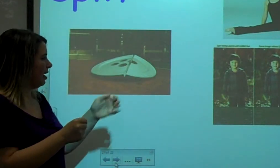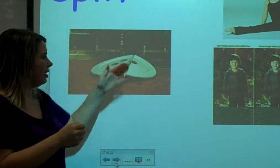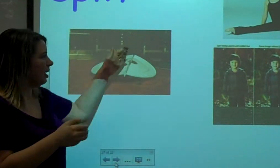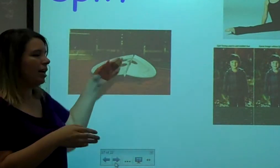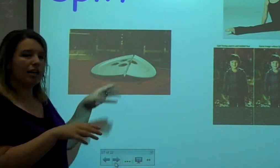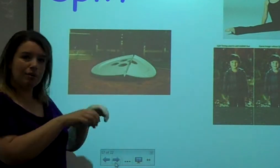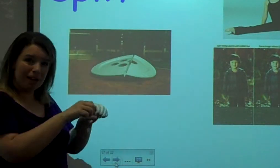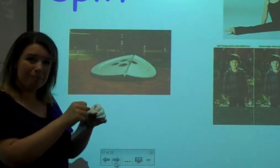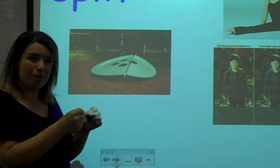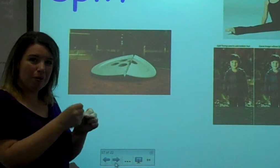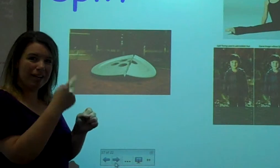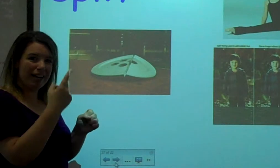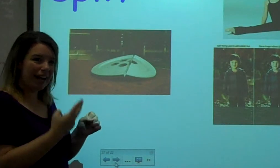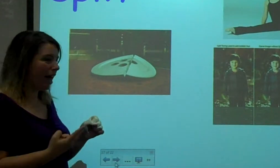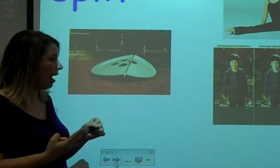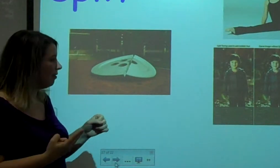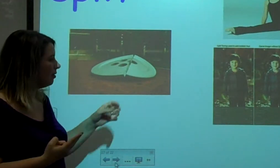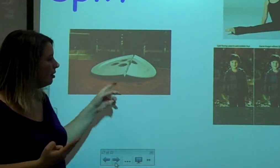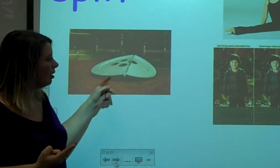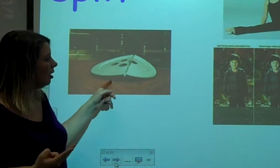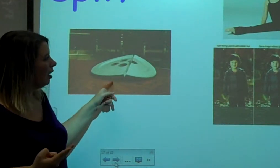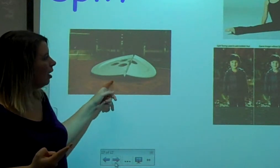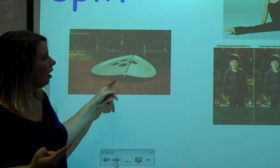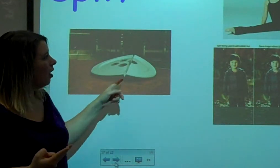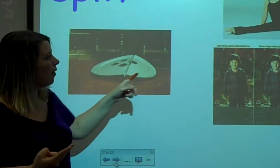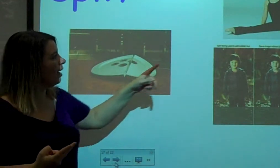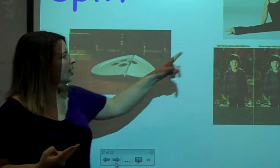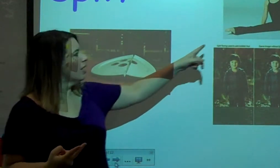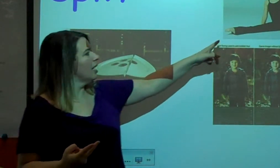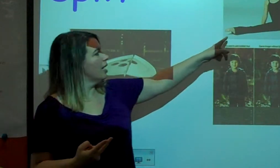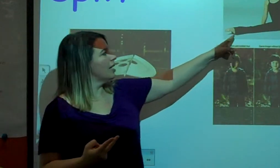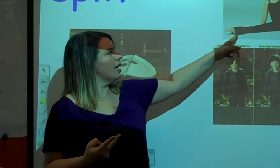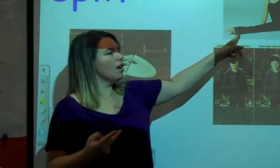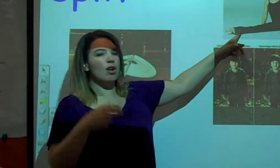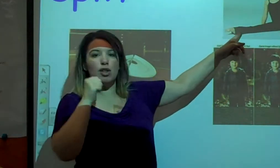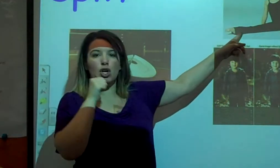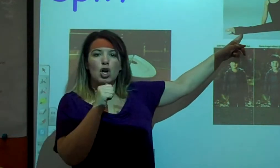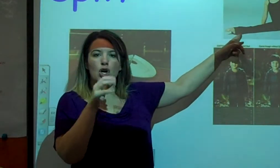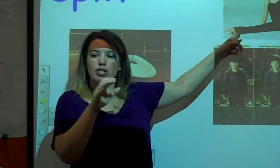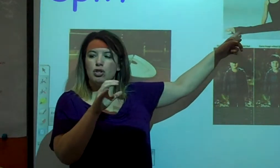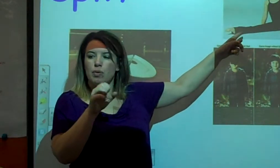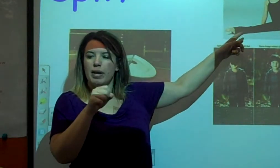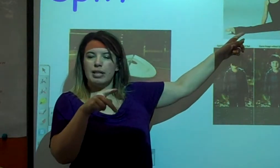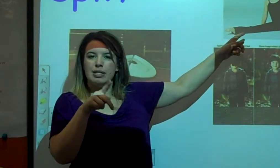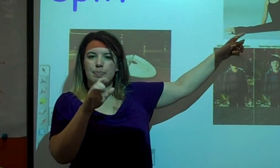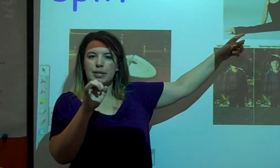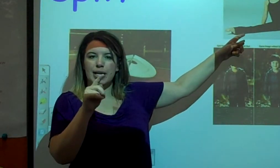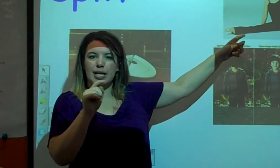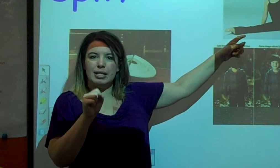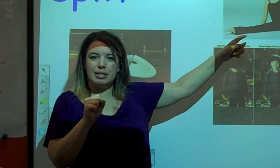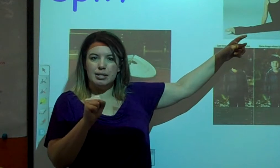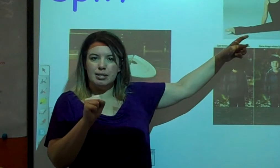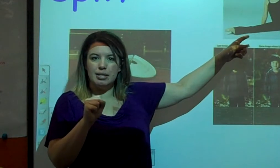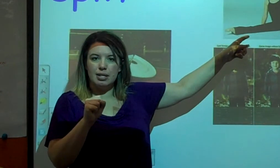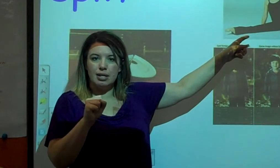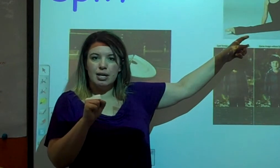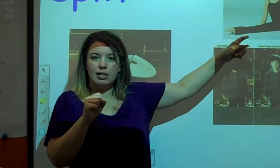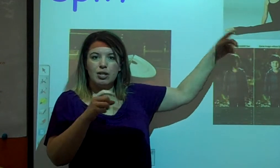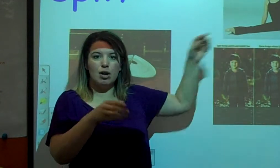split. It's like broken in half. All right? Here, the girl is doing the splits. You